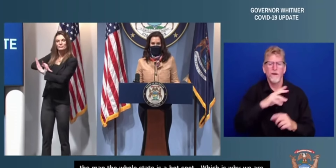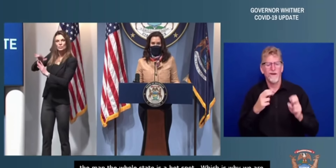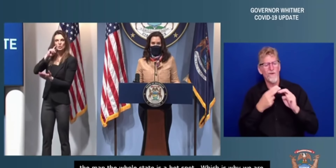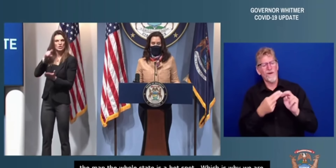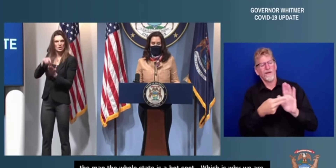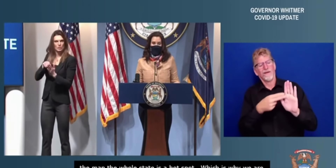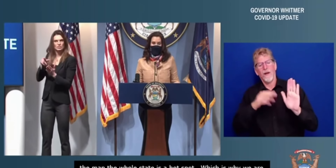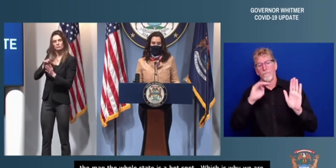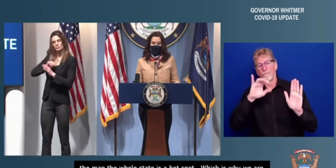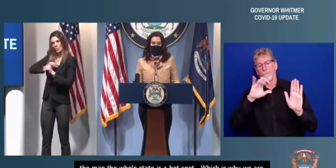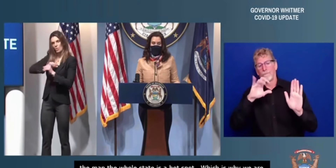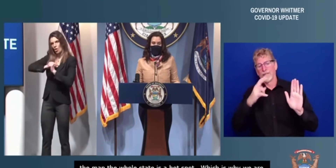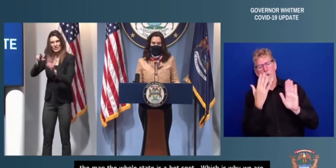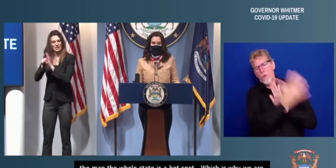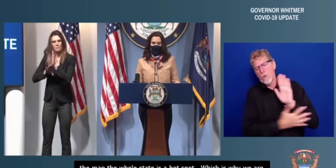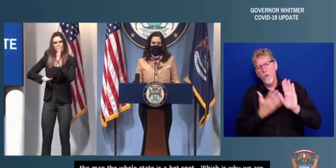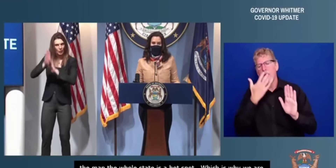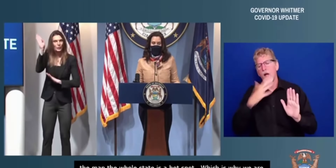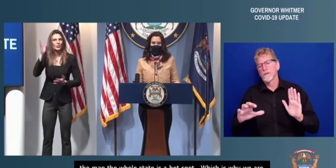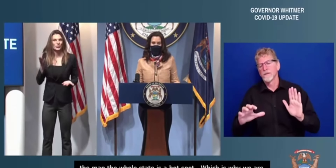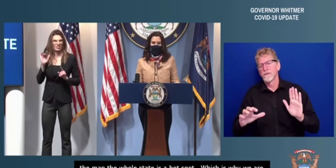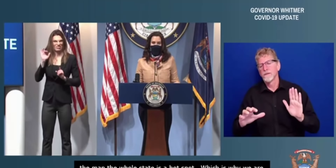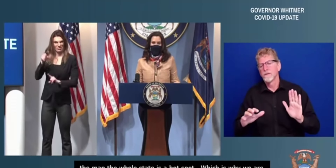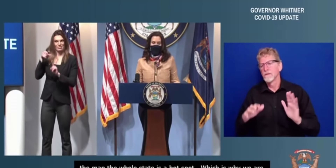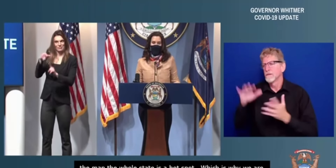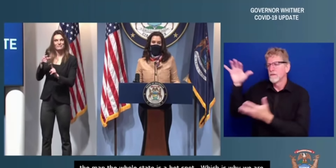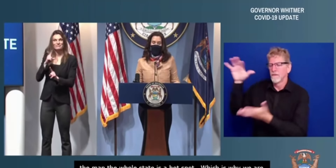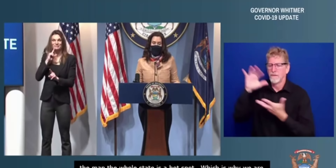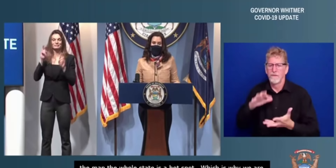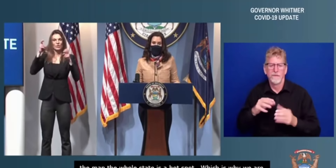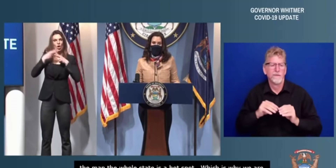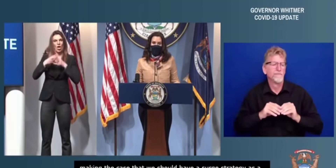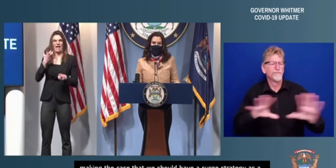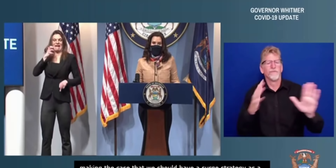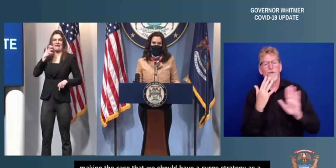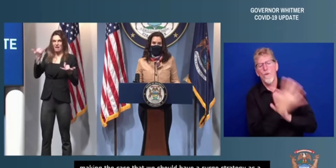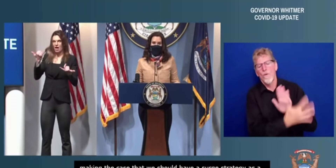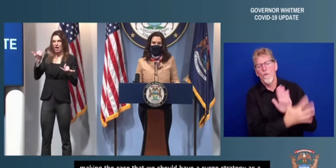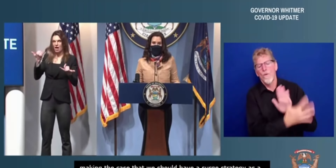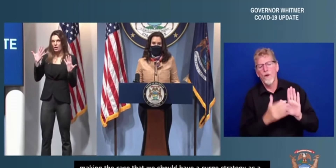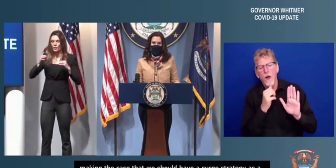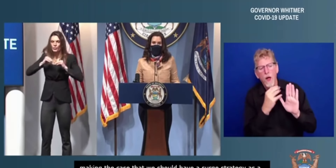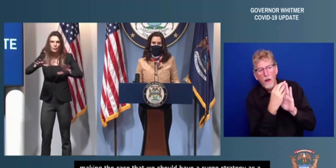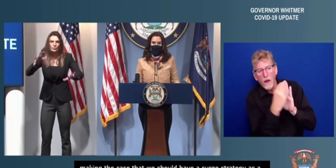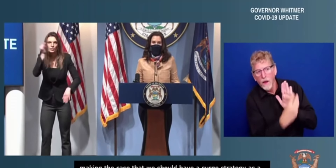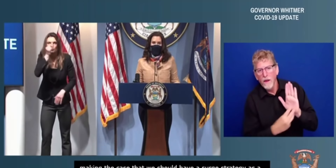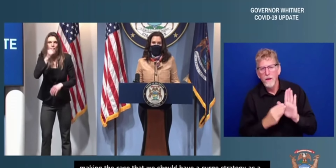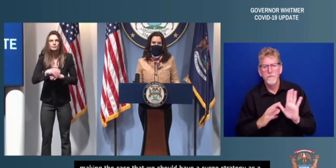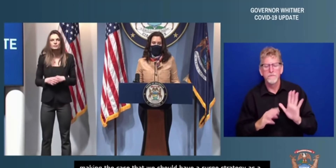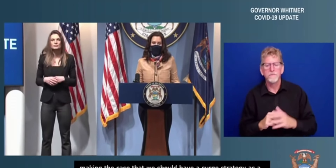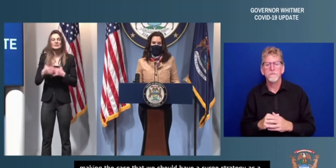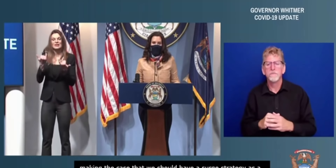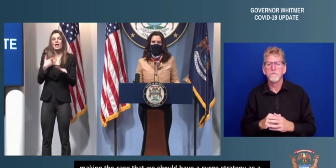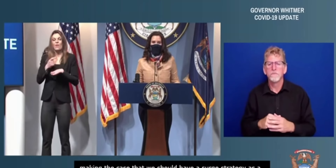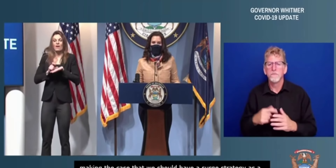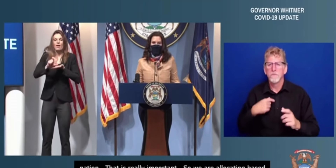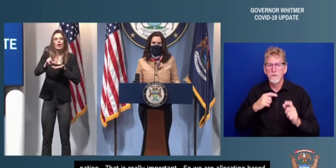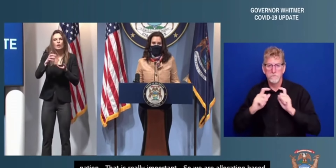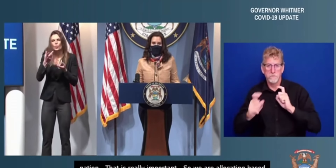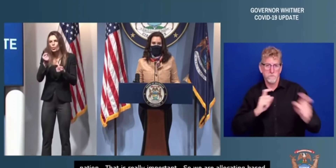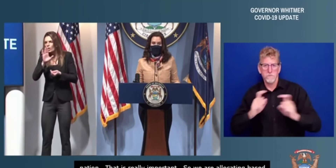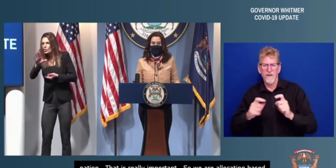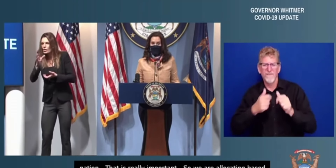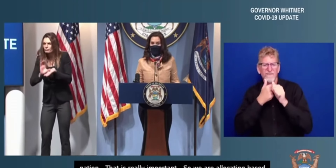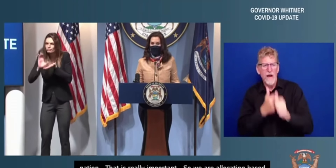as a nation. I think that that's really important. So we are allocating based on need within the parameters